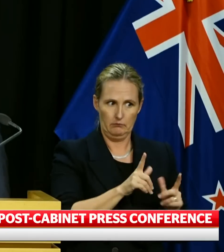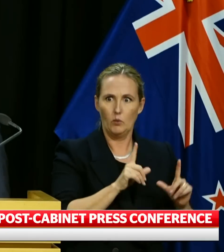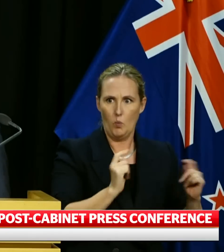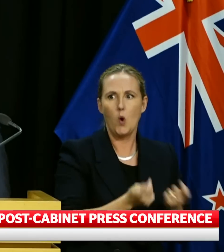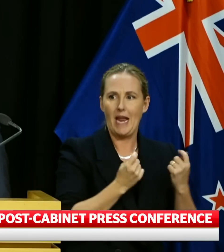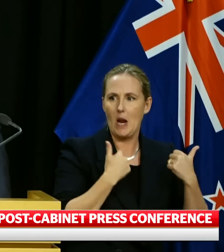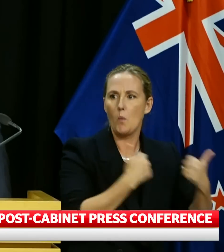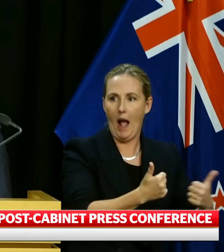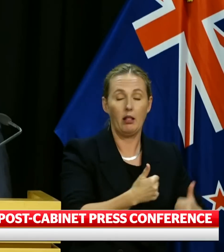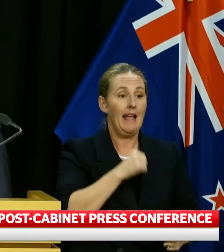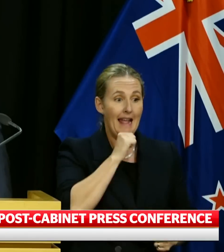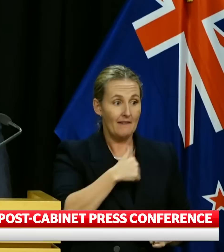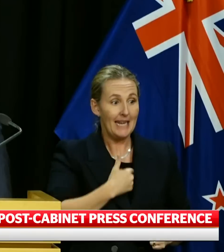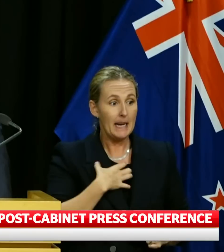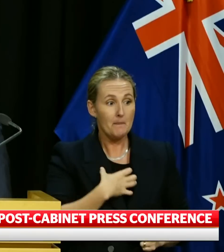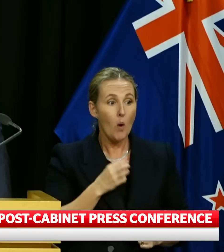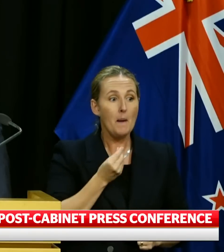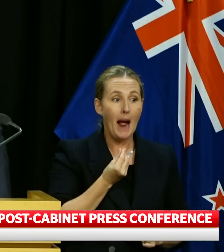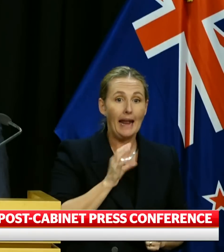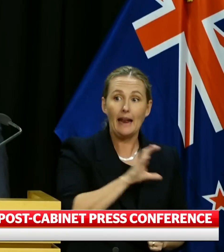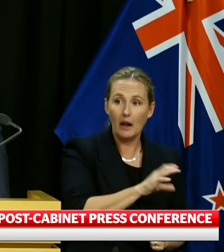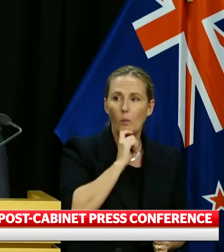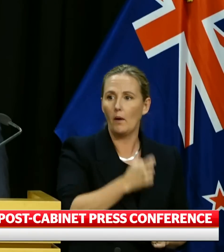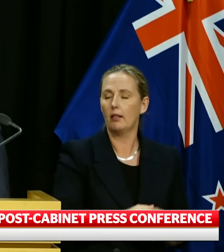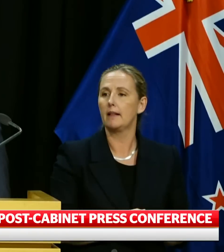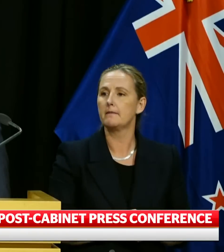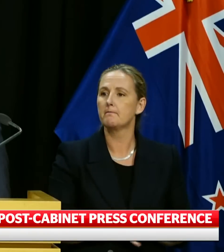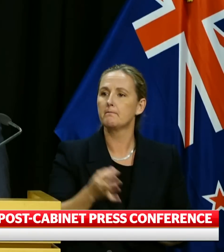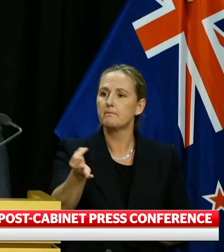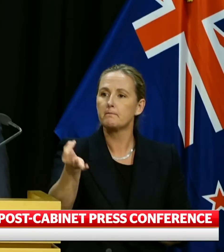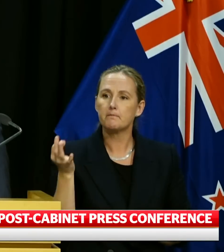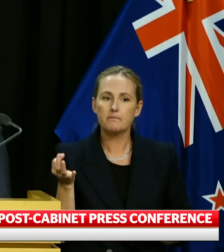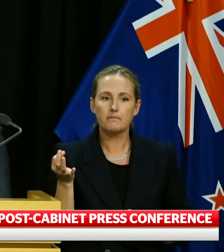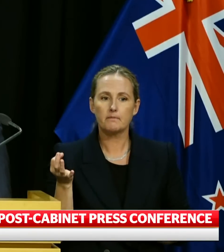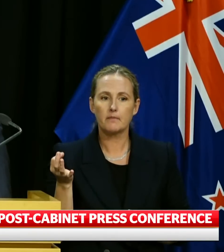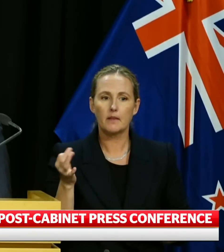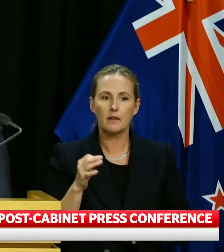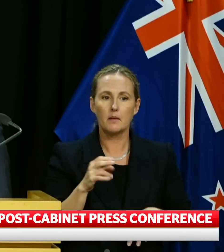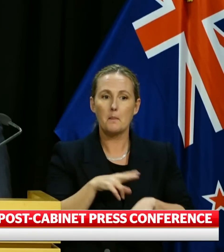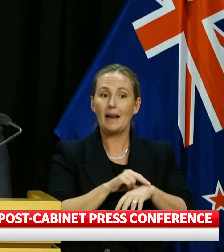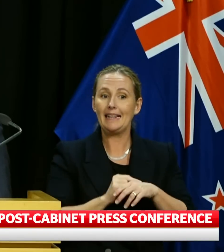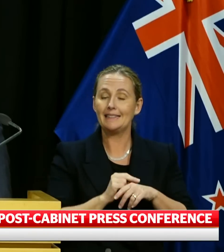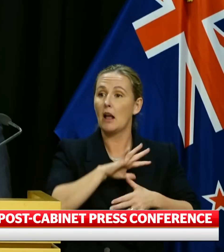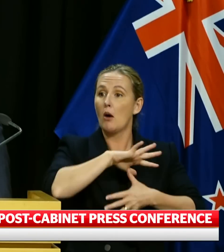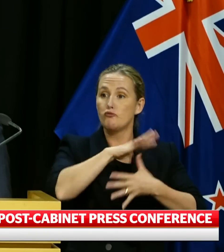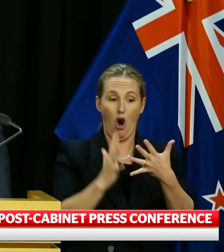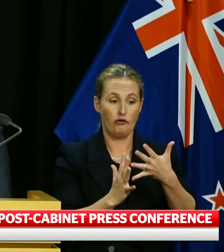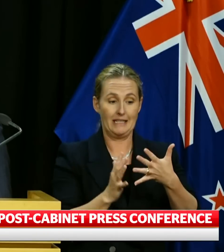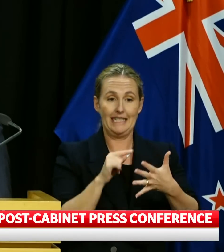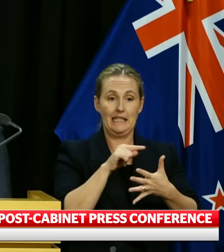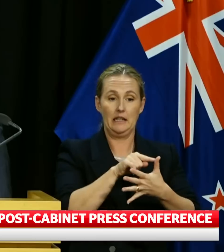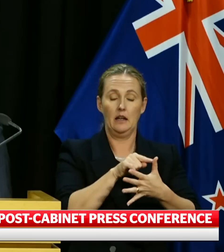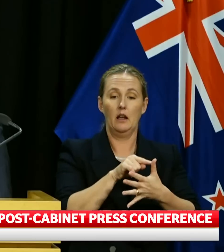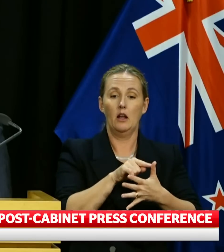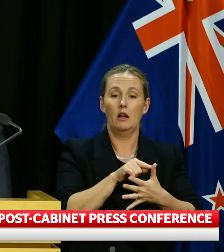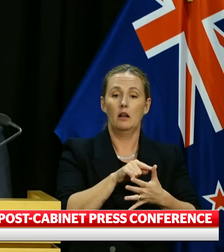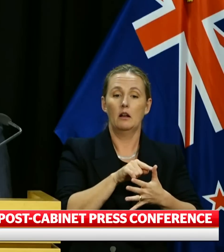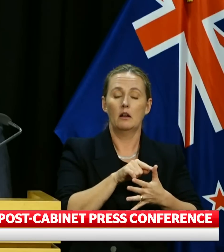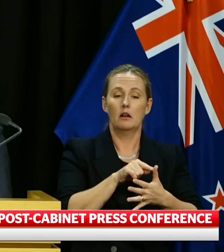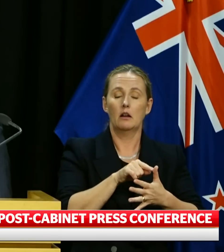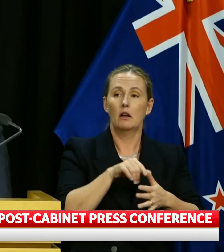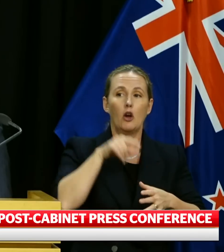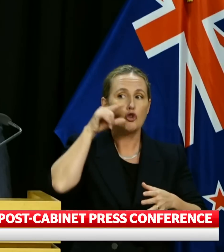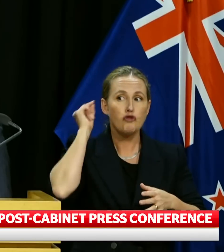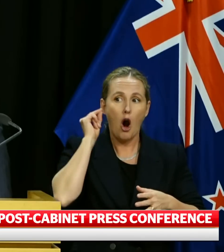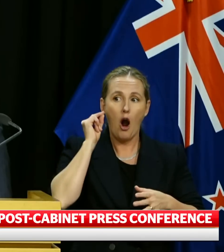more money into it, we will. And Elsie, her priorities appear to be retail crime and youth offending. Your